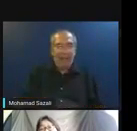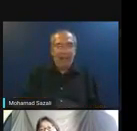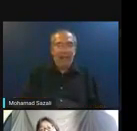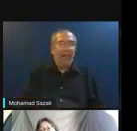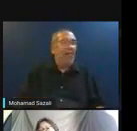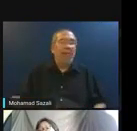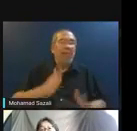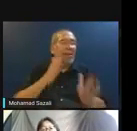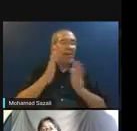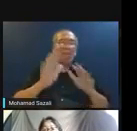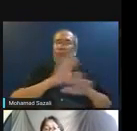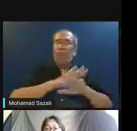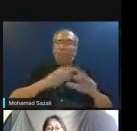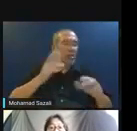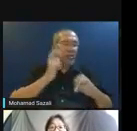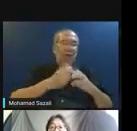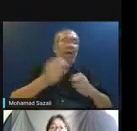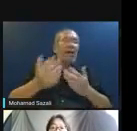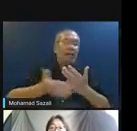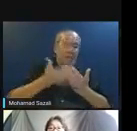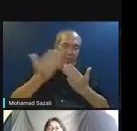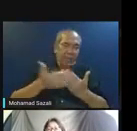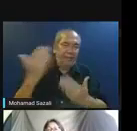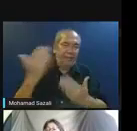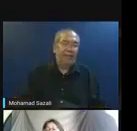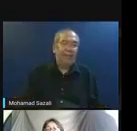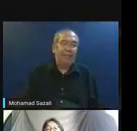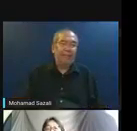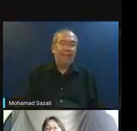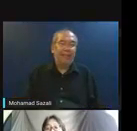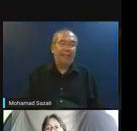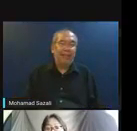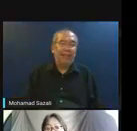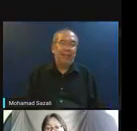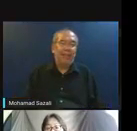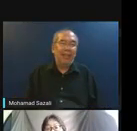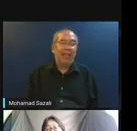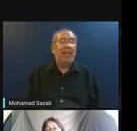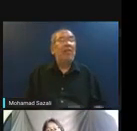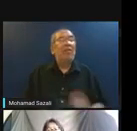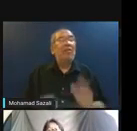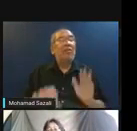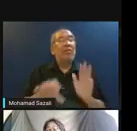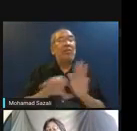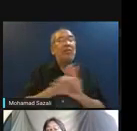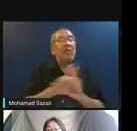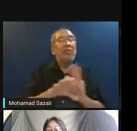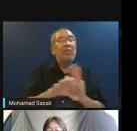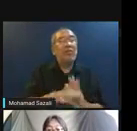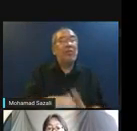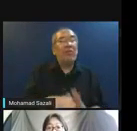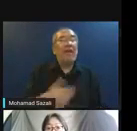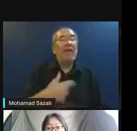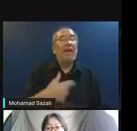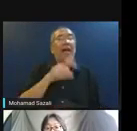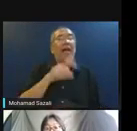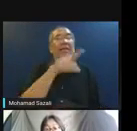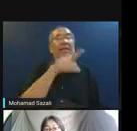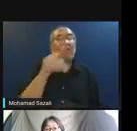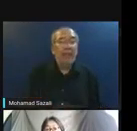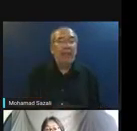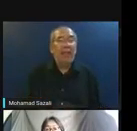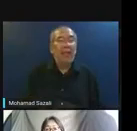language. We always encourage the same thing to other people who wanted to communicate with a deaf person. Sign language is not that hard.